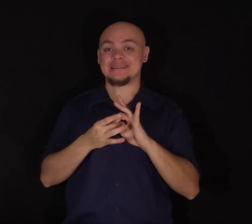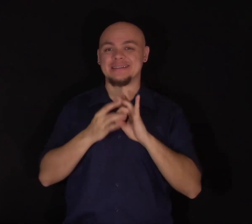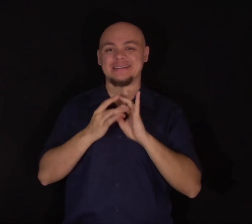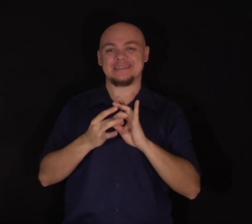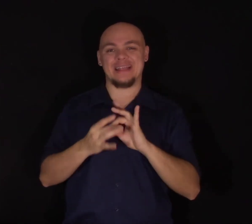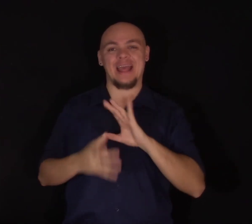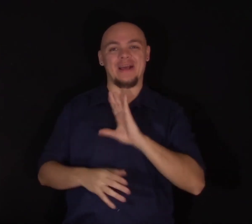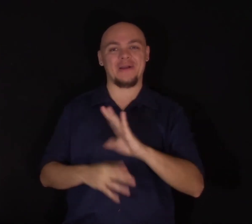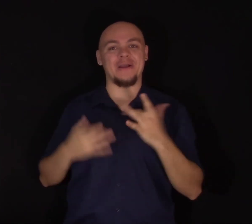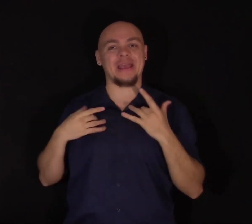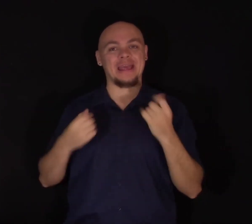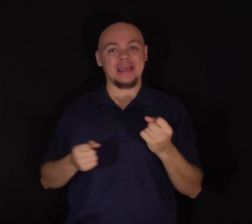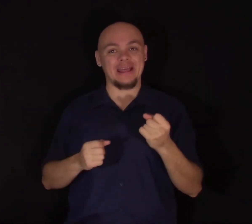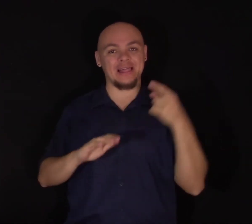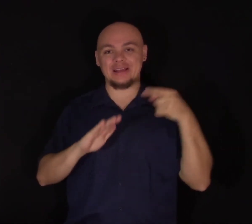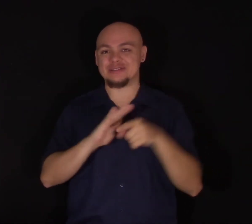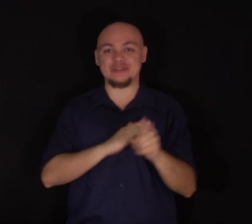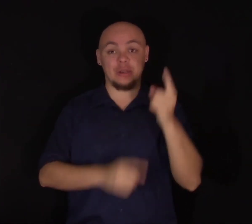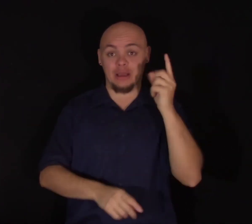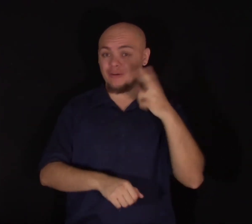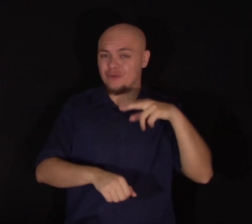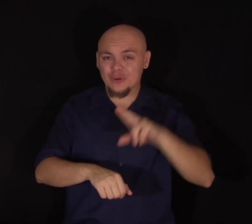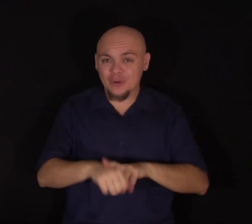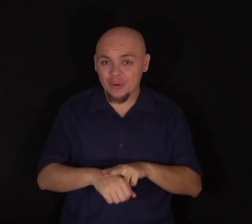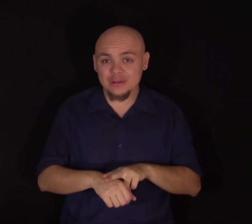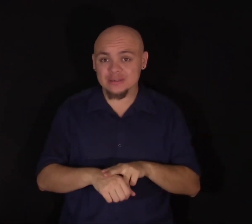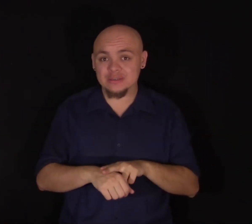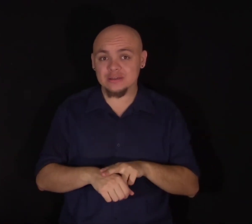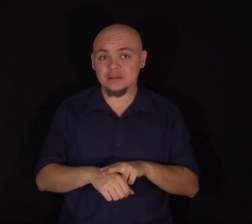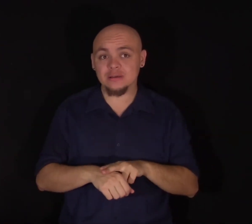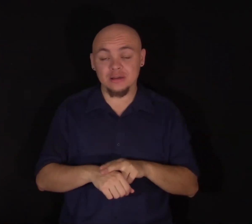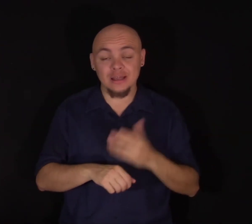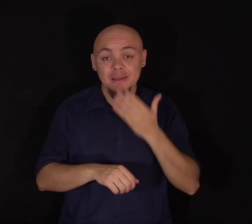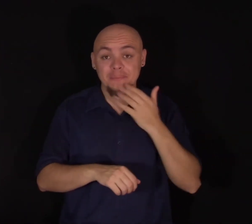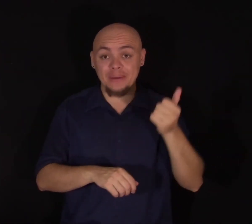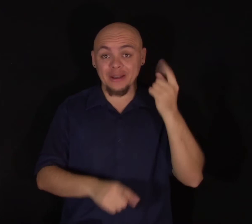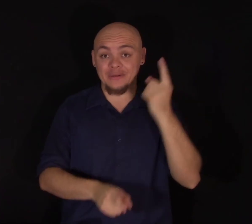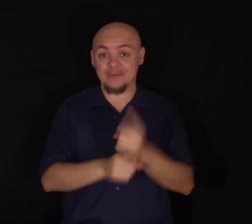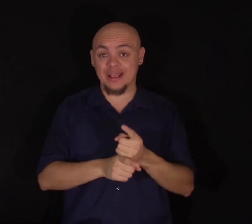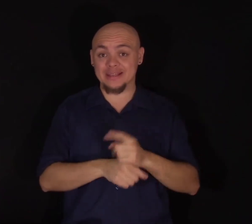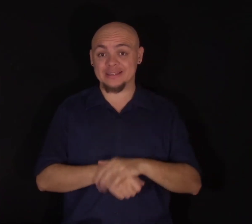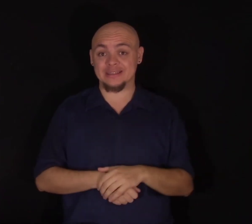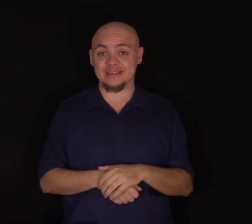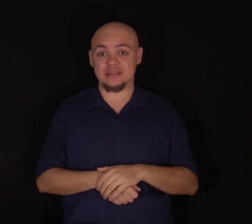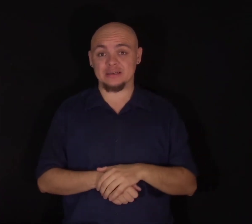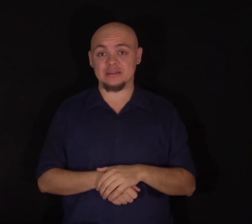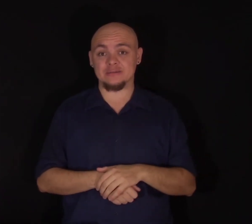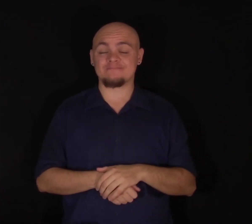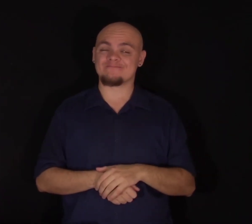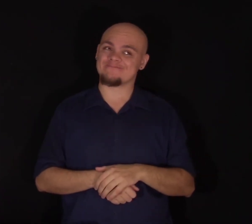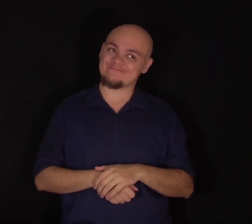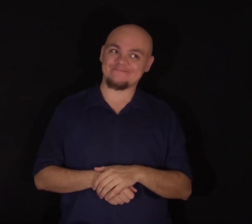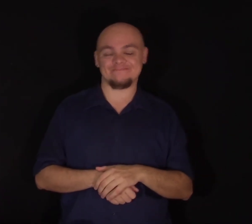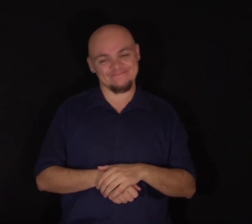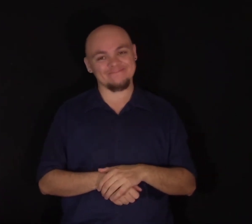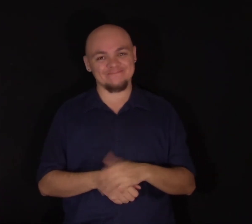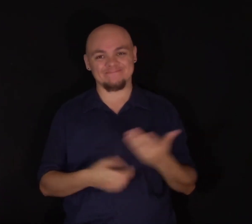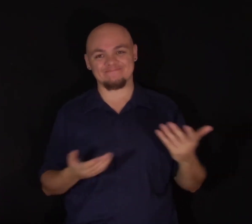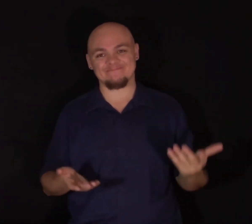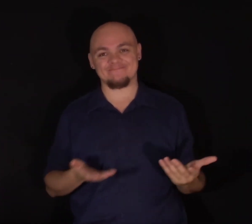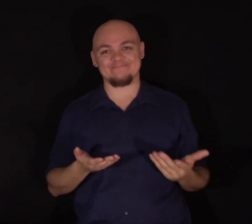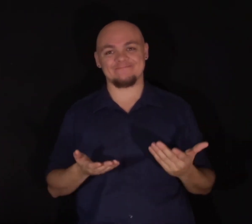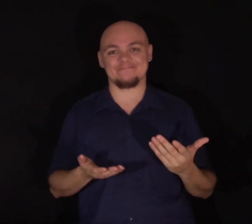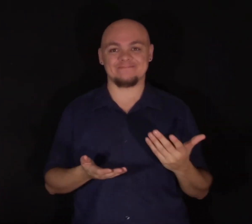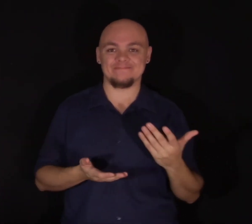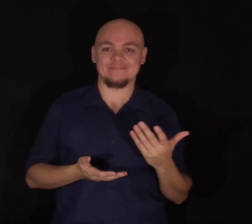healing journey. Of course, things were about to get better. But that's what's so tough for people to understand